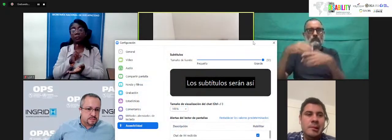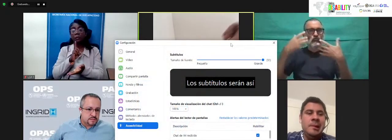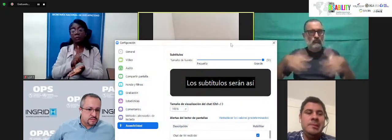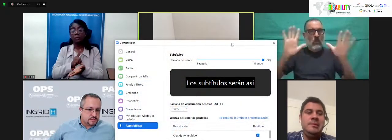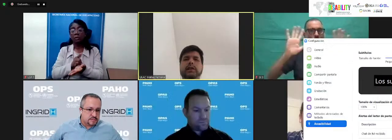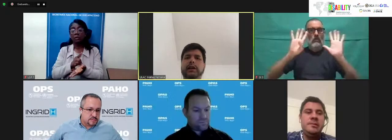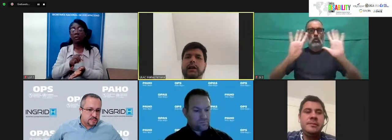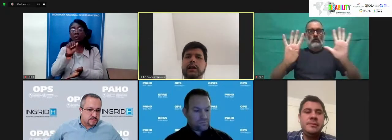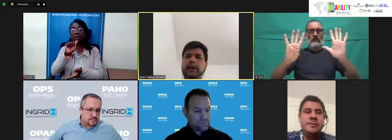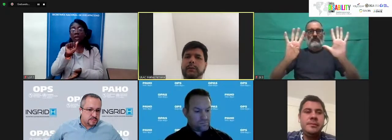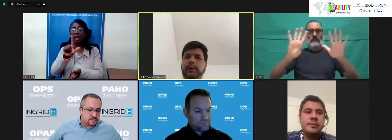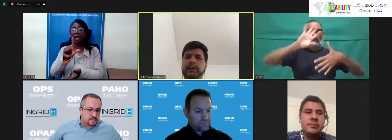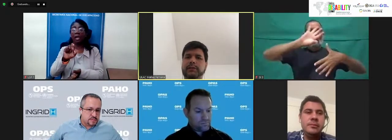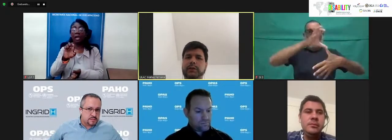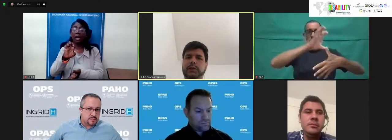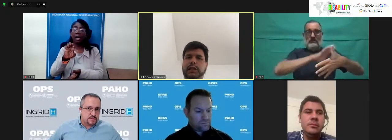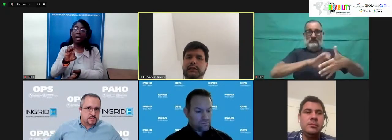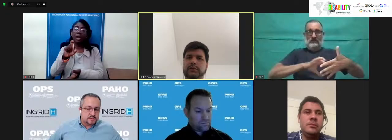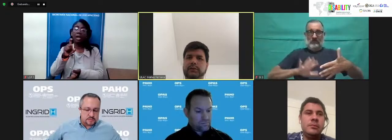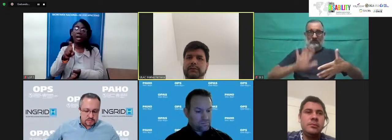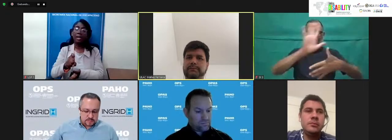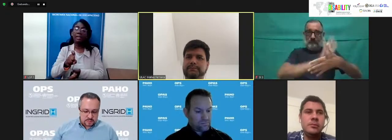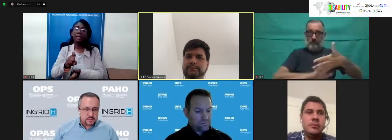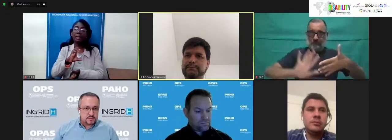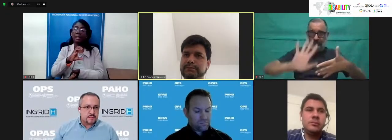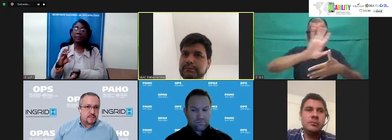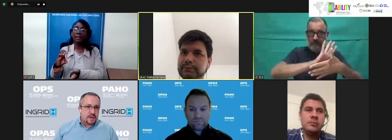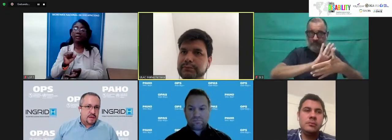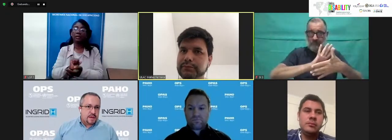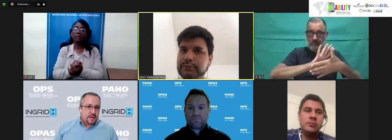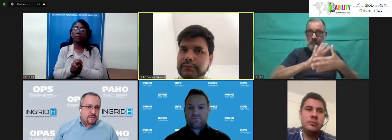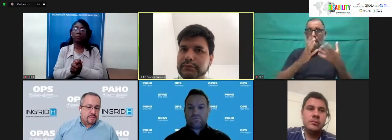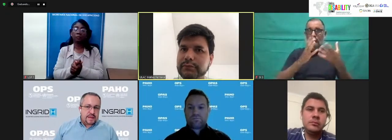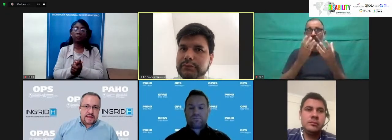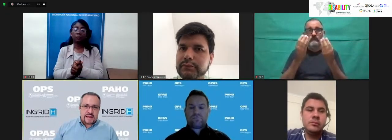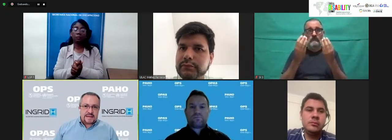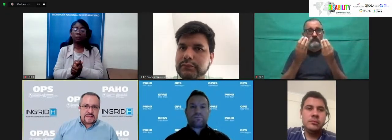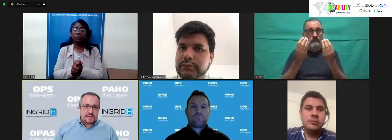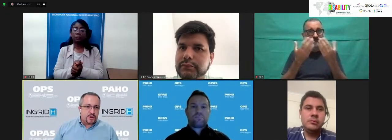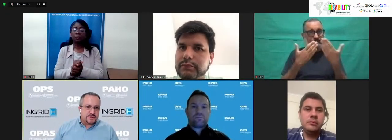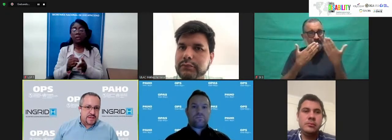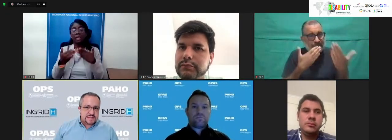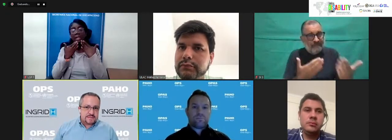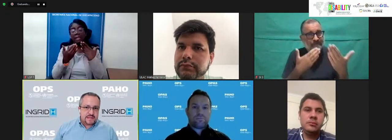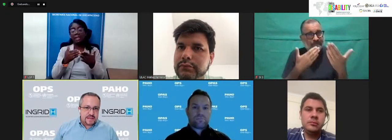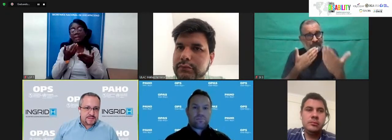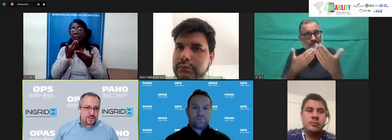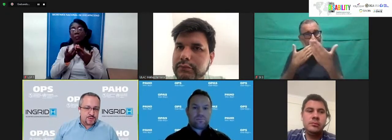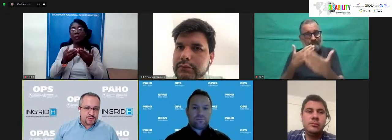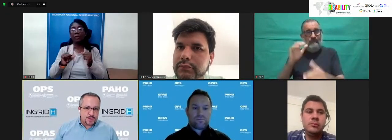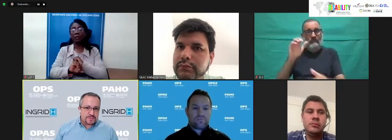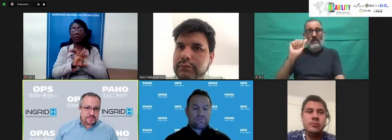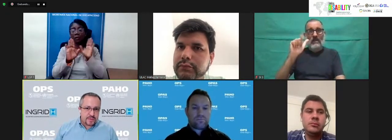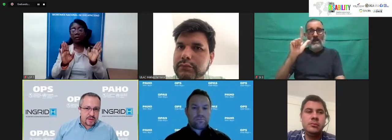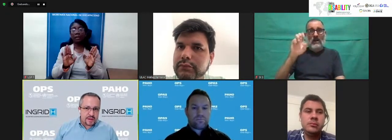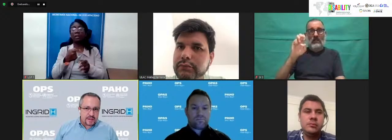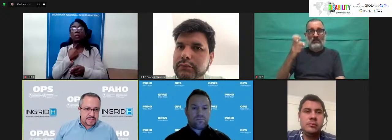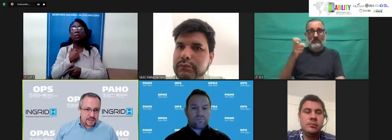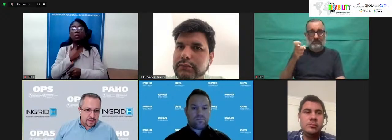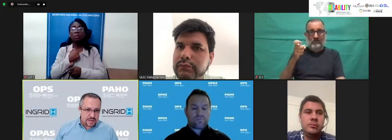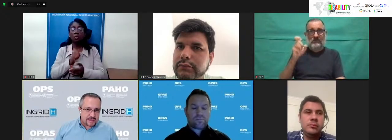you very much dr alex camacho the floor is yours thank you all thank you